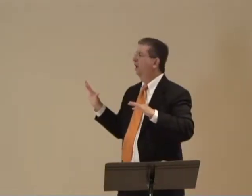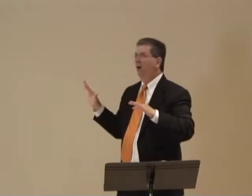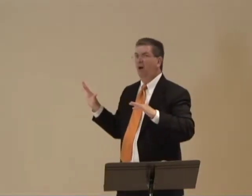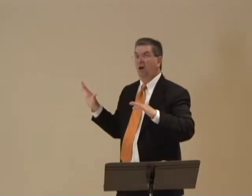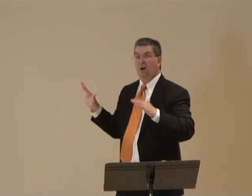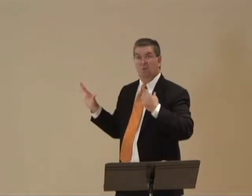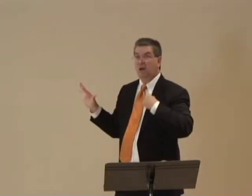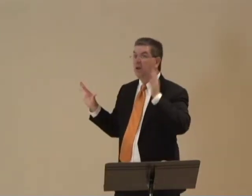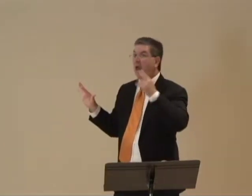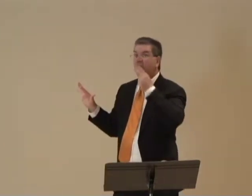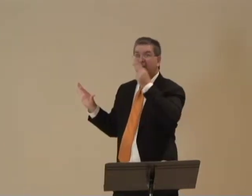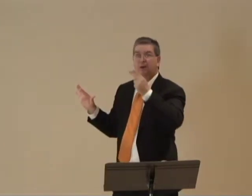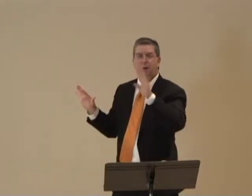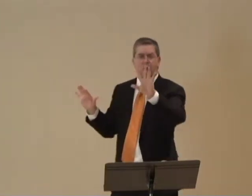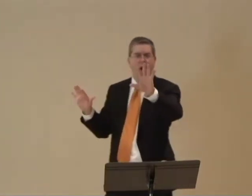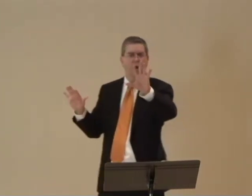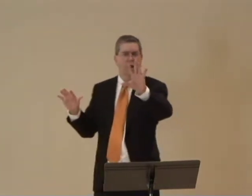in your lifetime.